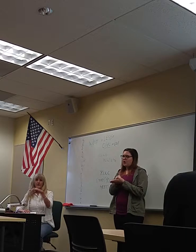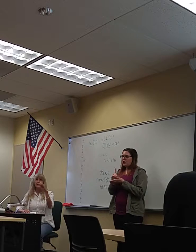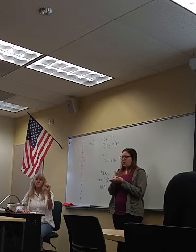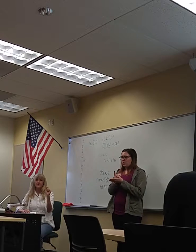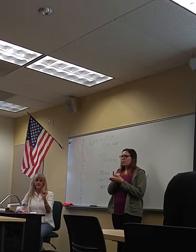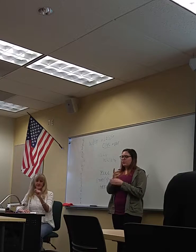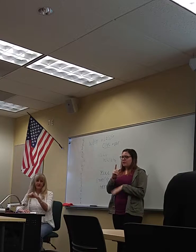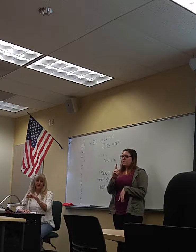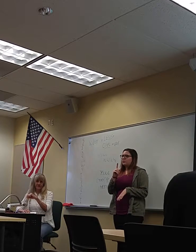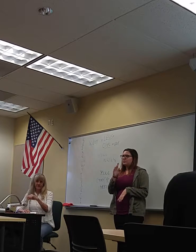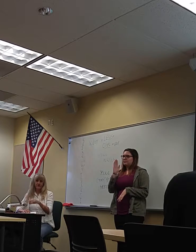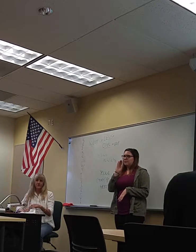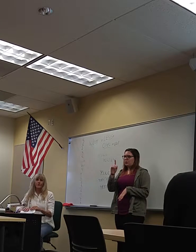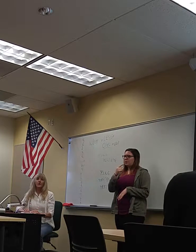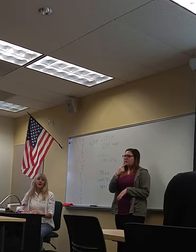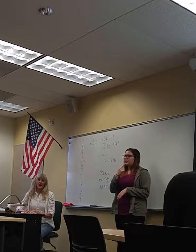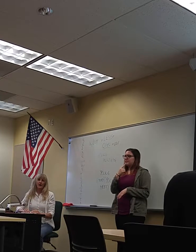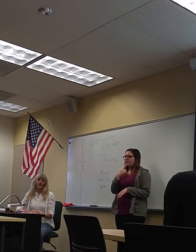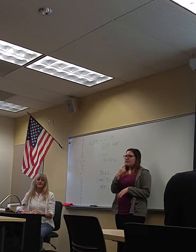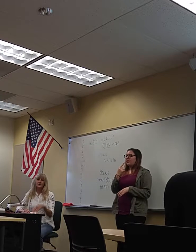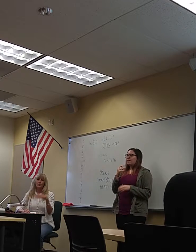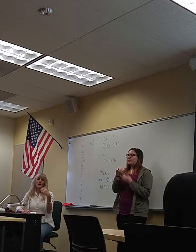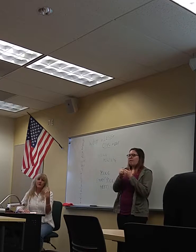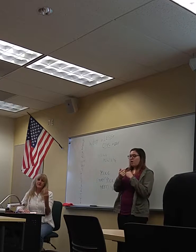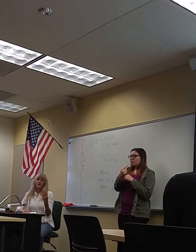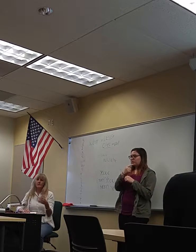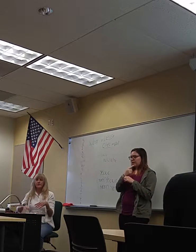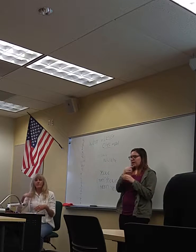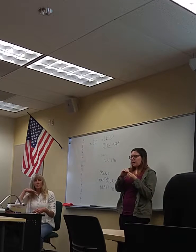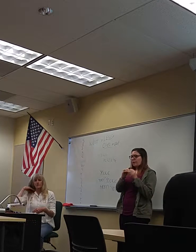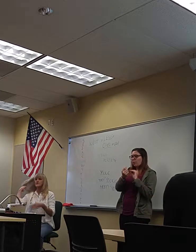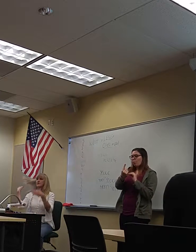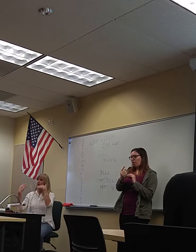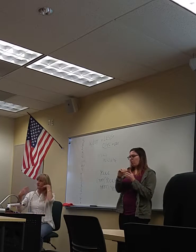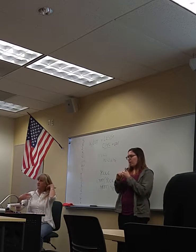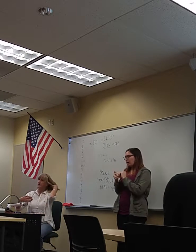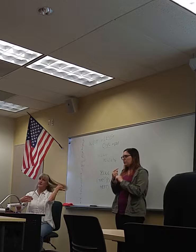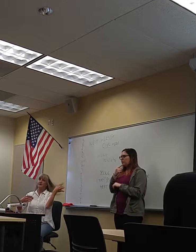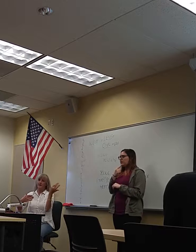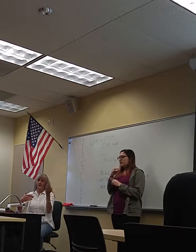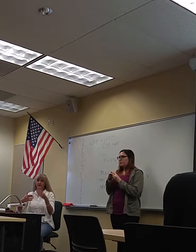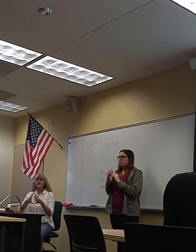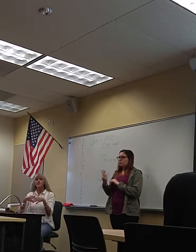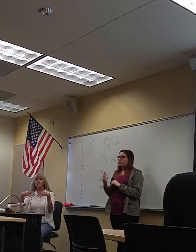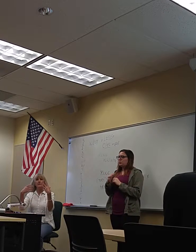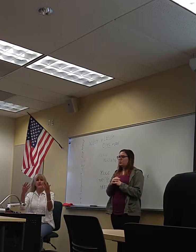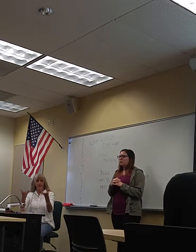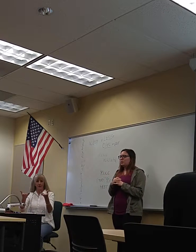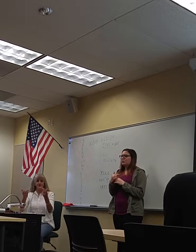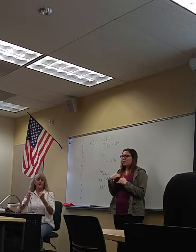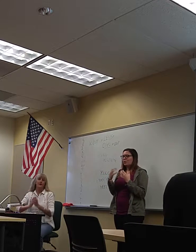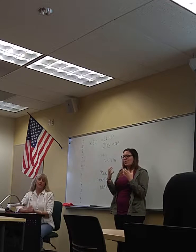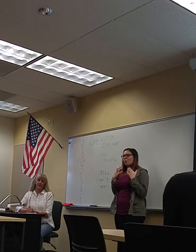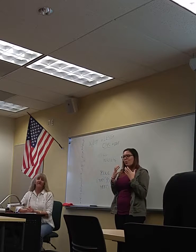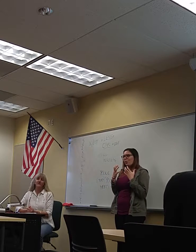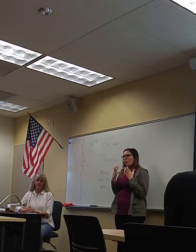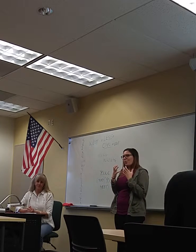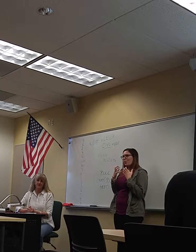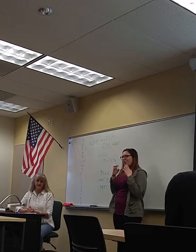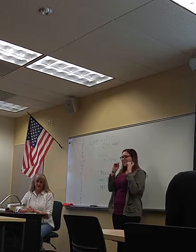and pronunciation 2. So we always want to be more intellectually inclined, so we always want to go with the first